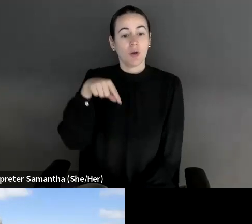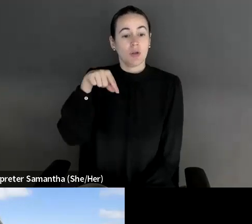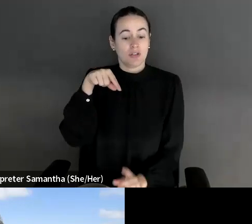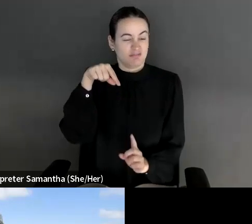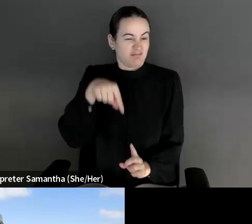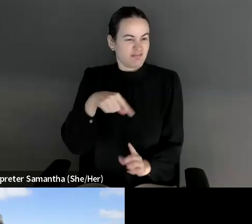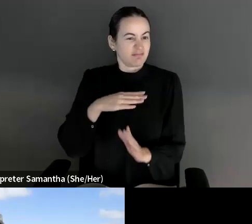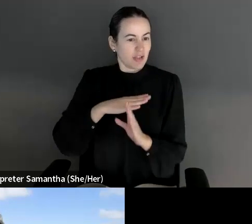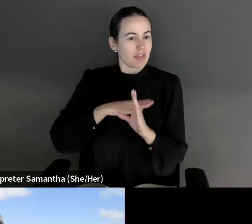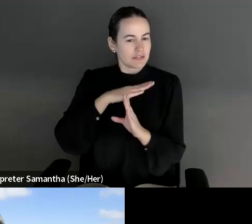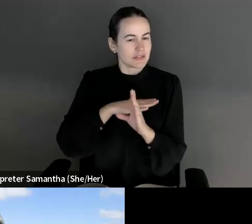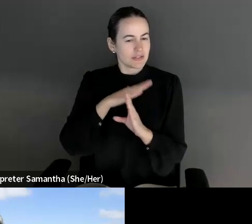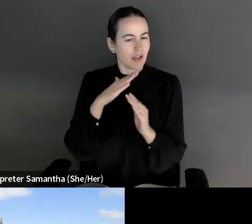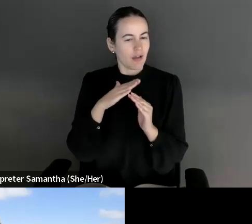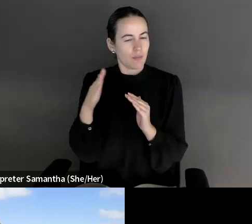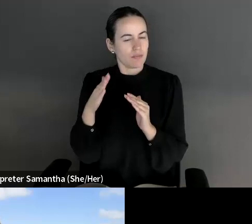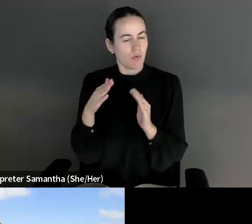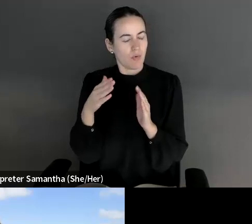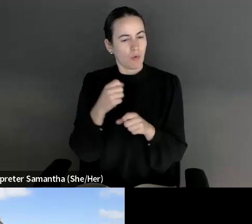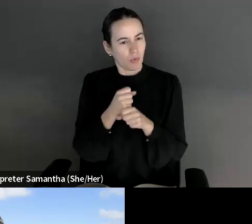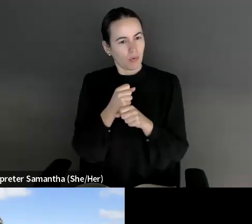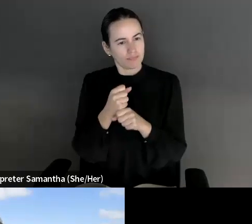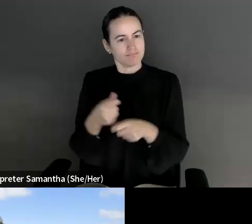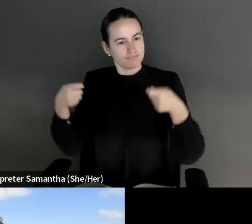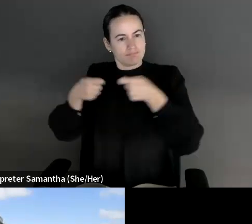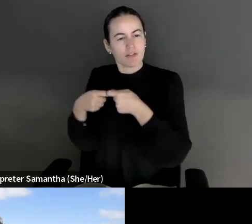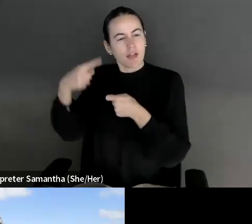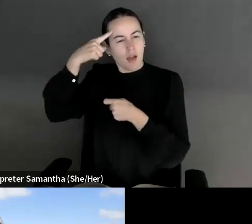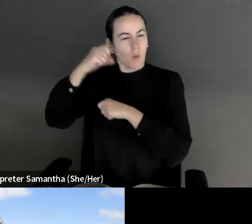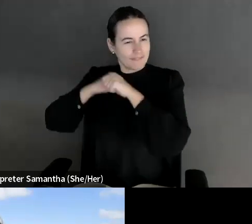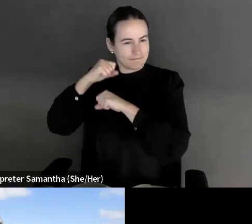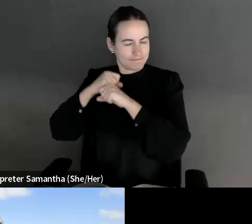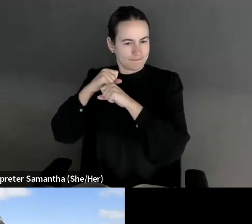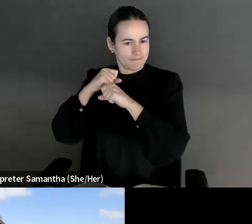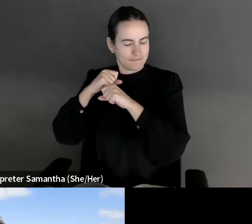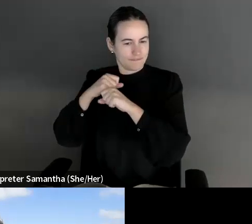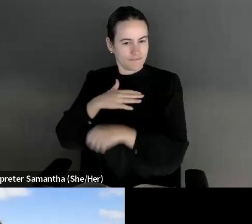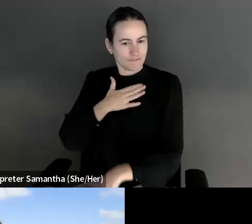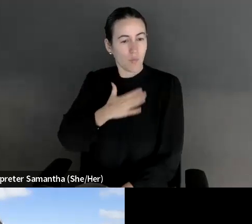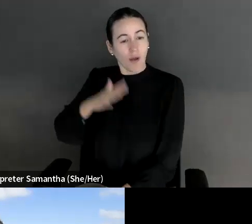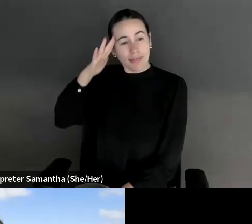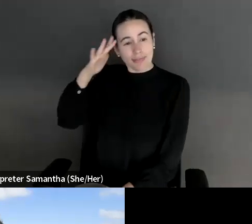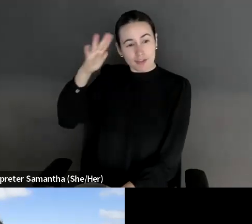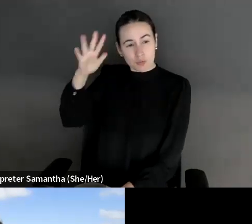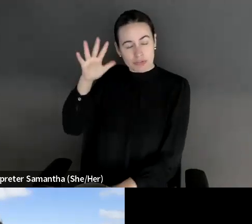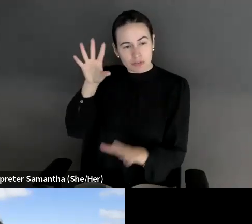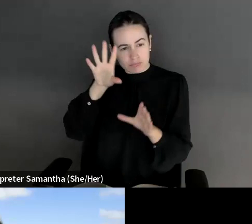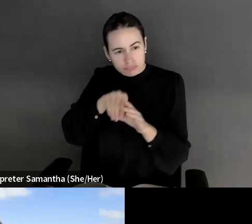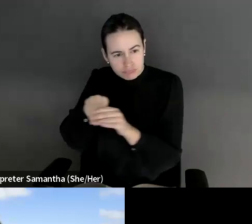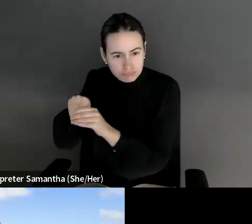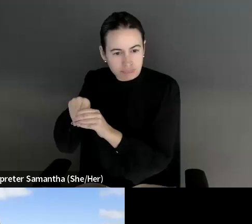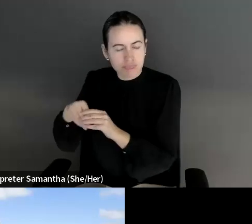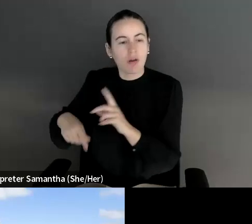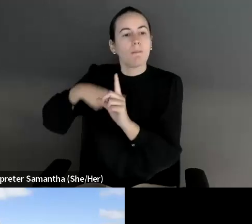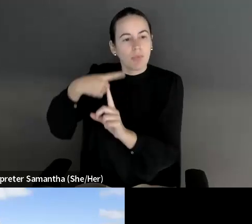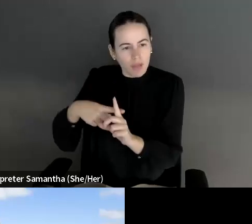represents cognitive fluency because we try to put in theory in the scale plus what we found from the